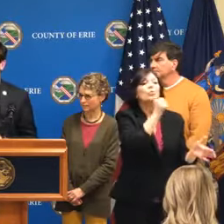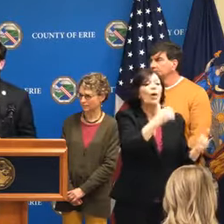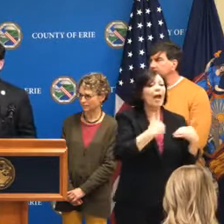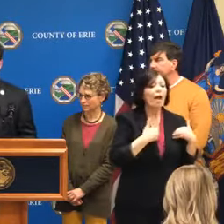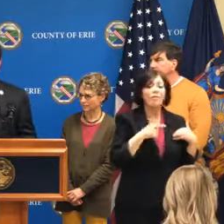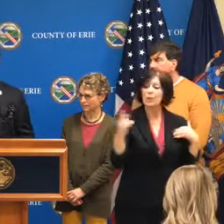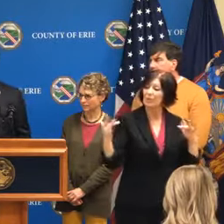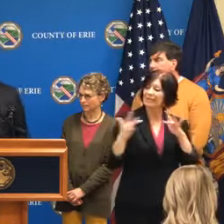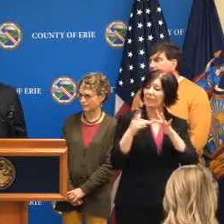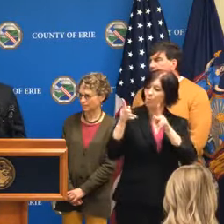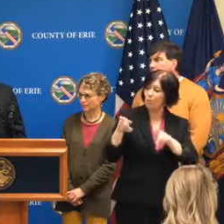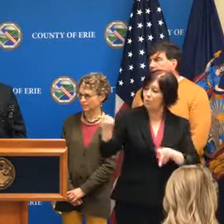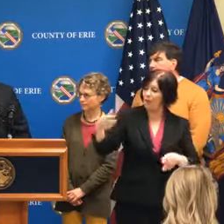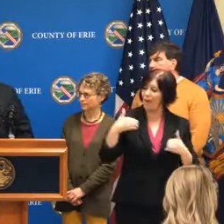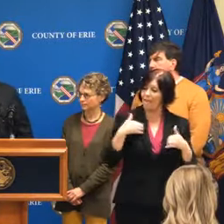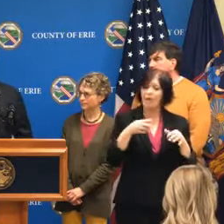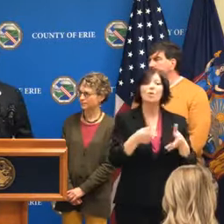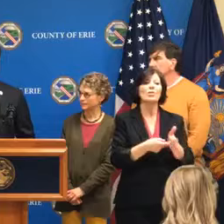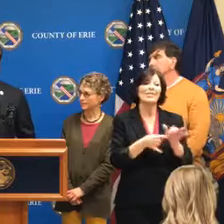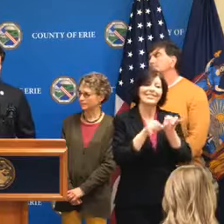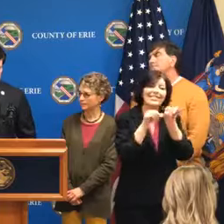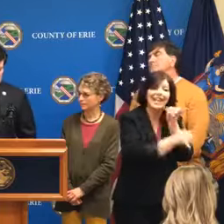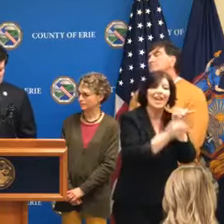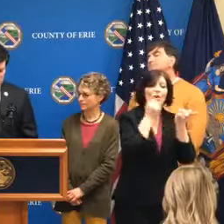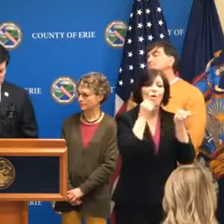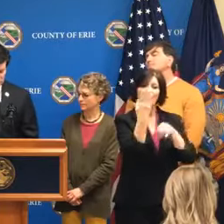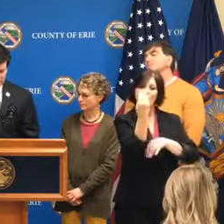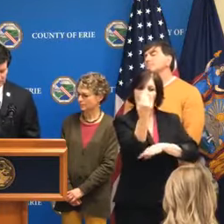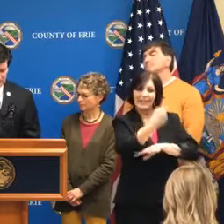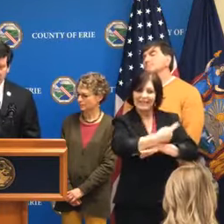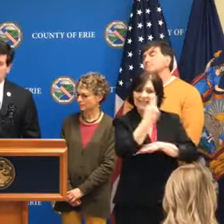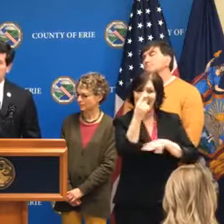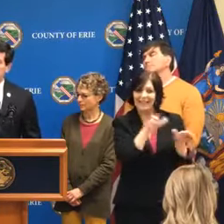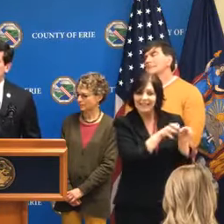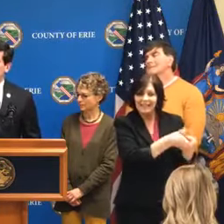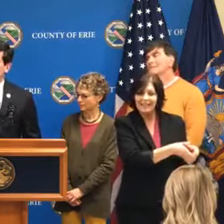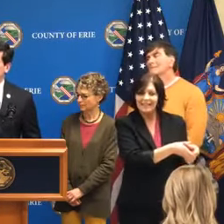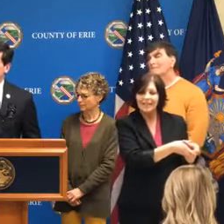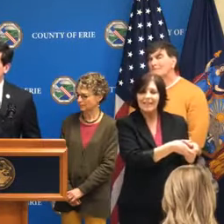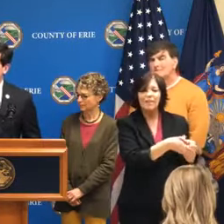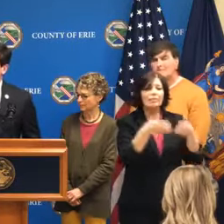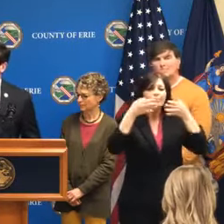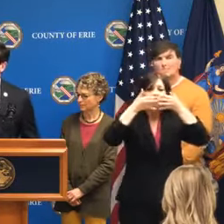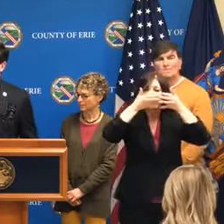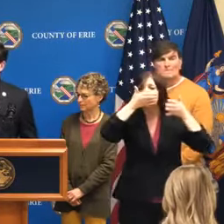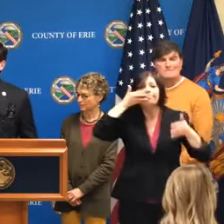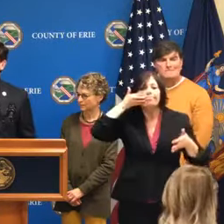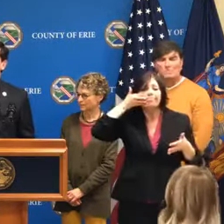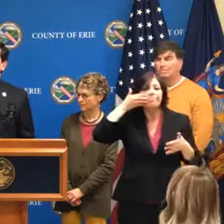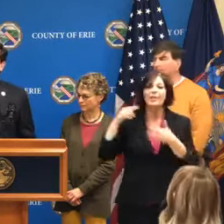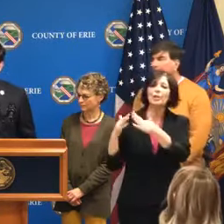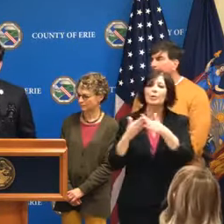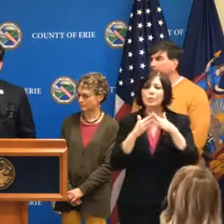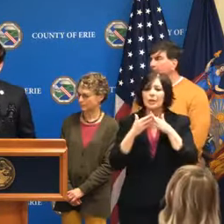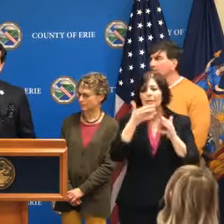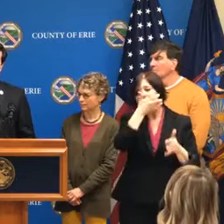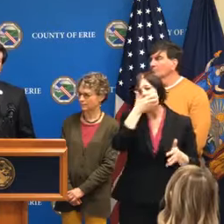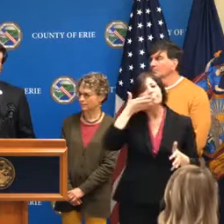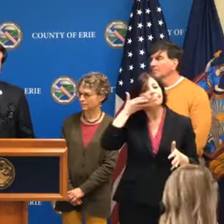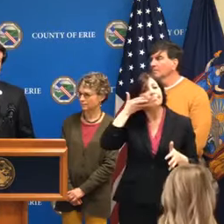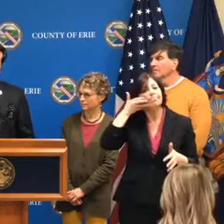still required to stay home for the 14-day incubation period. And the use of face masks in the community, as we've talked about,